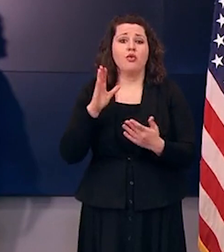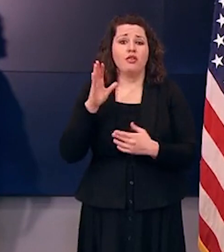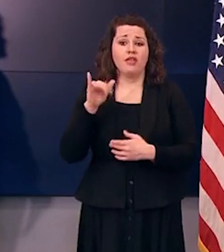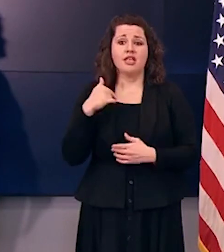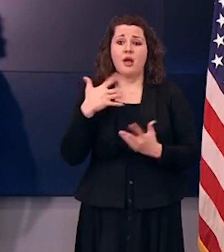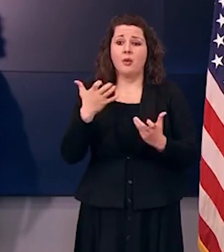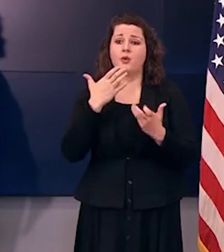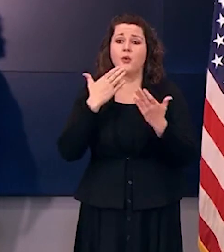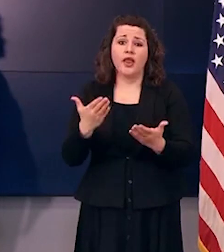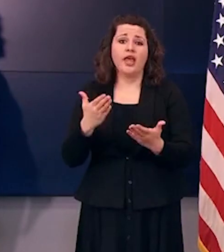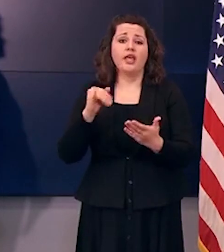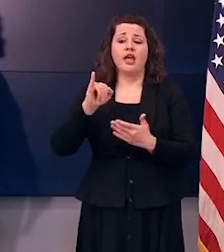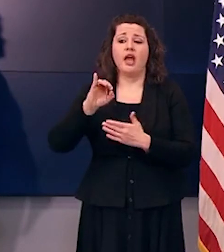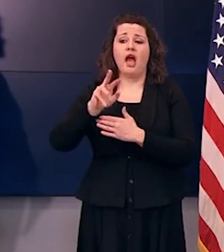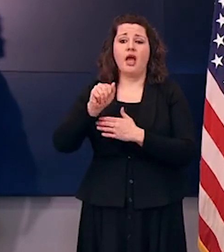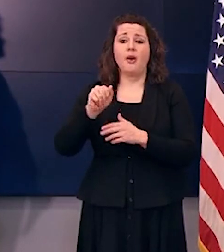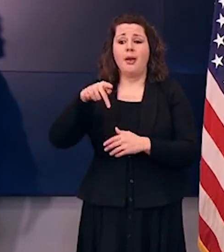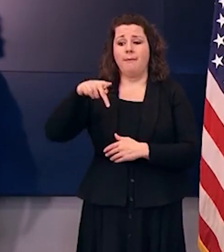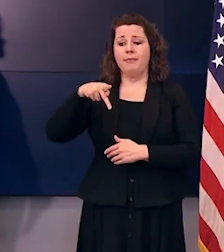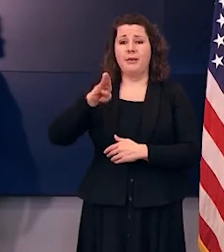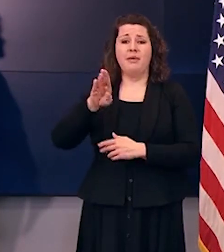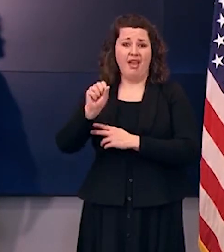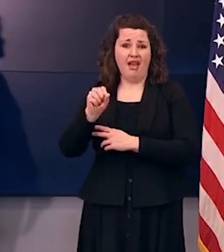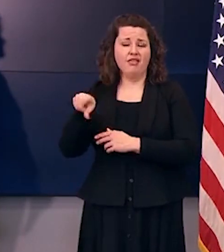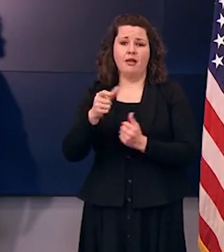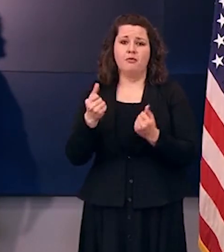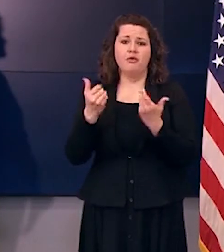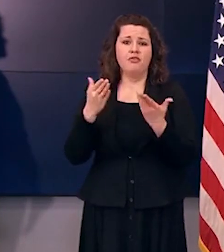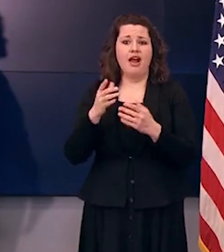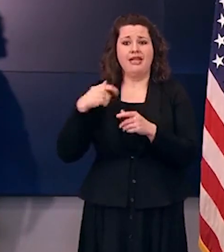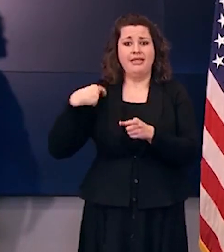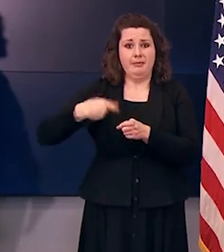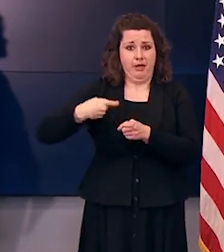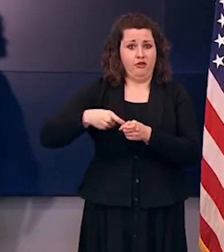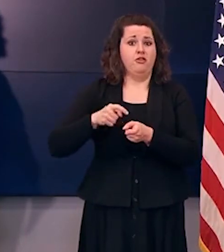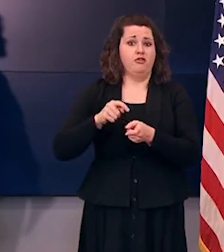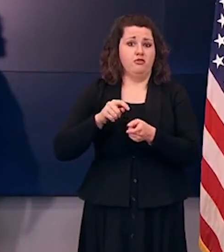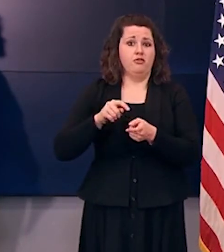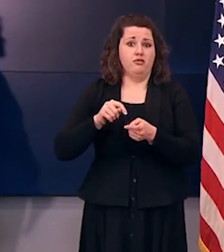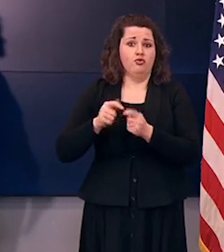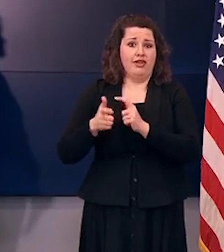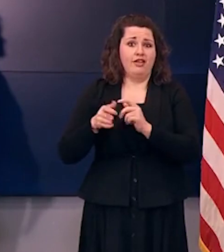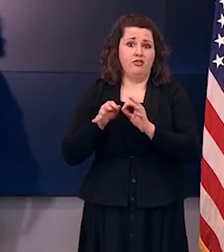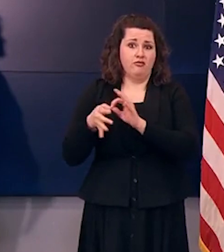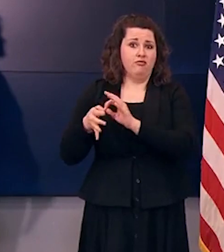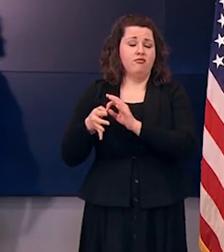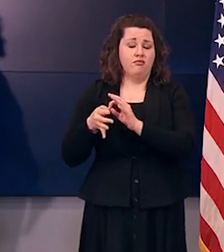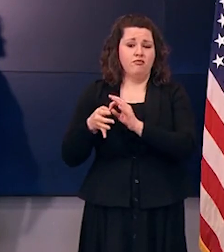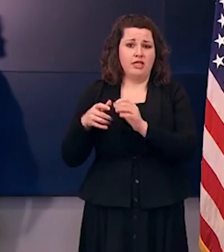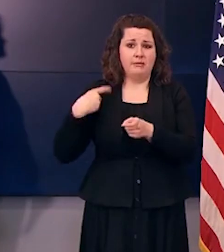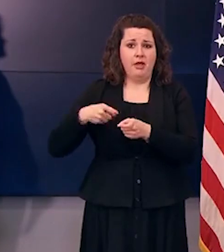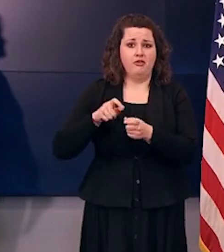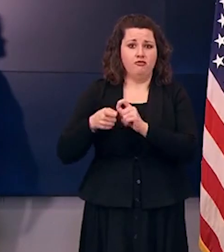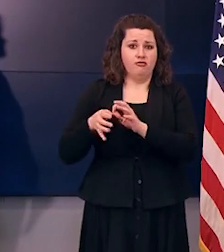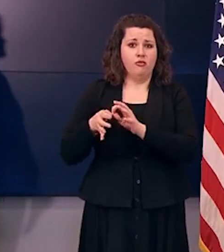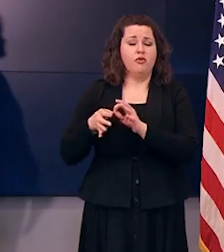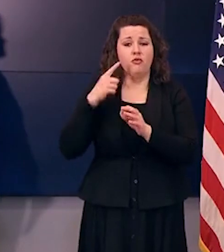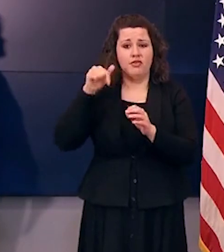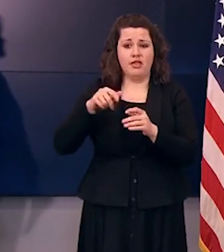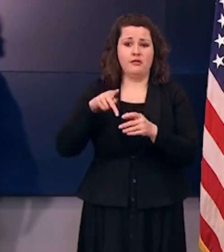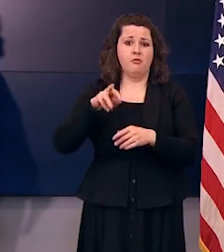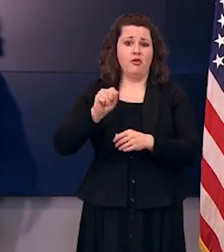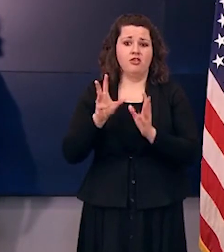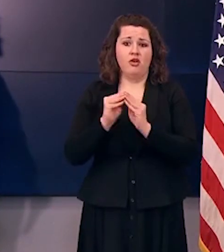is I want to thank Iowa PBS for providing Spanish translation of these press conferences